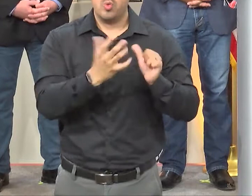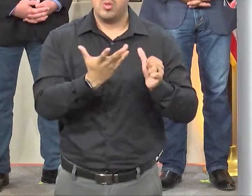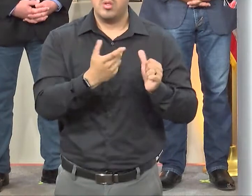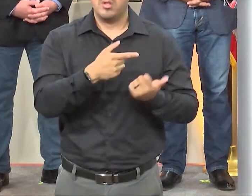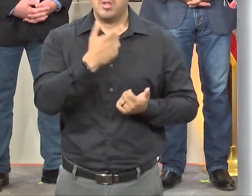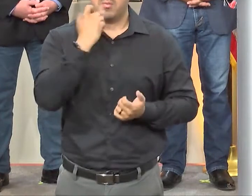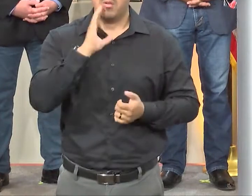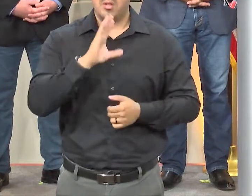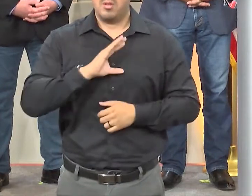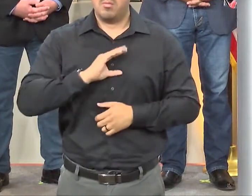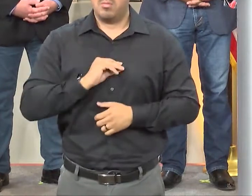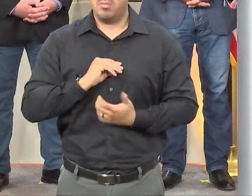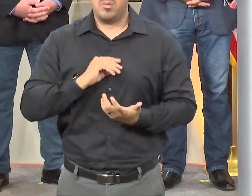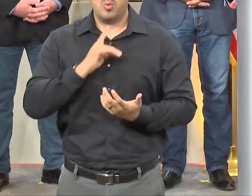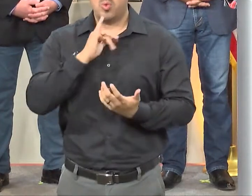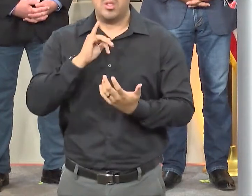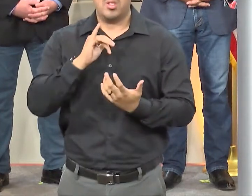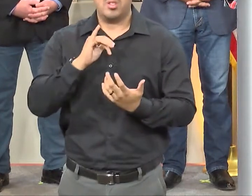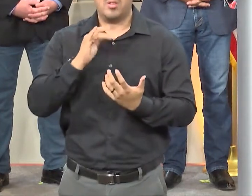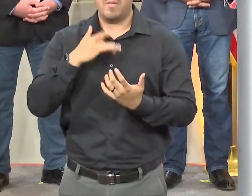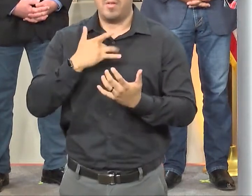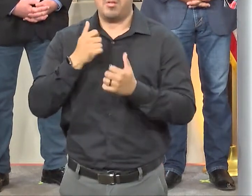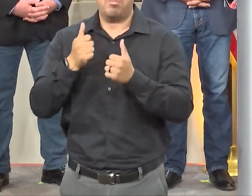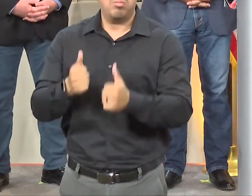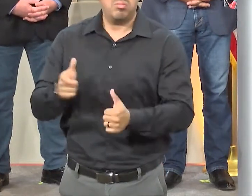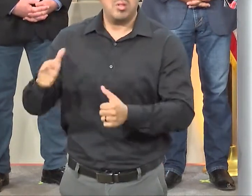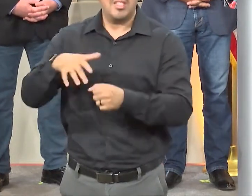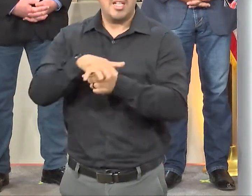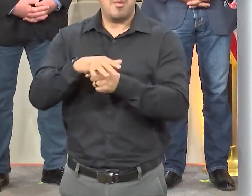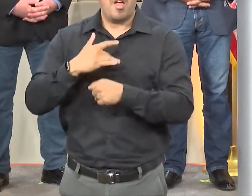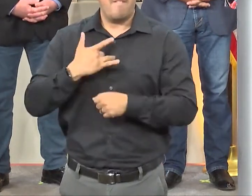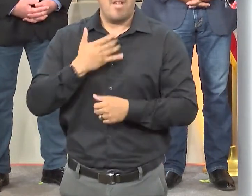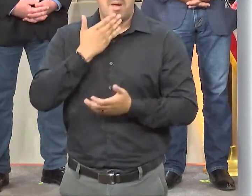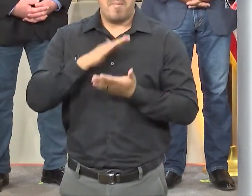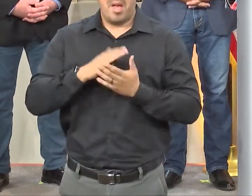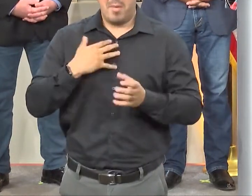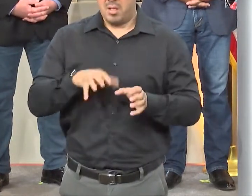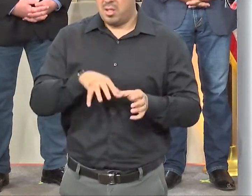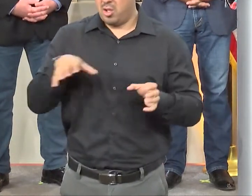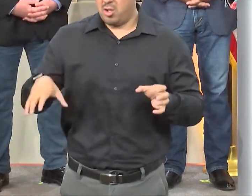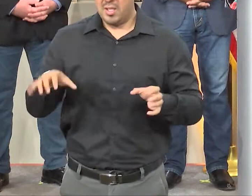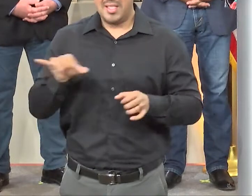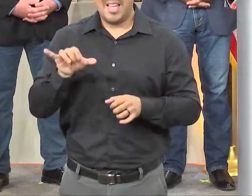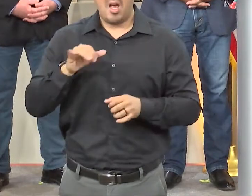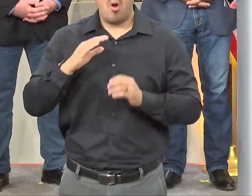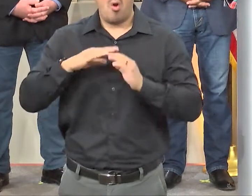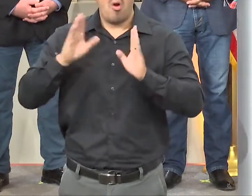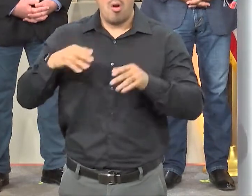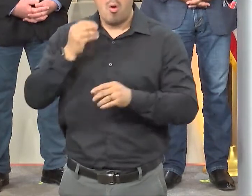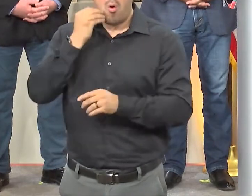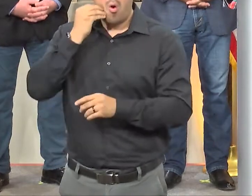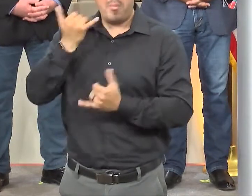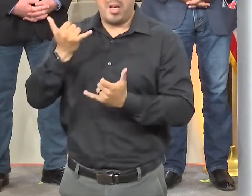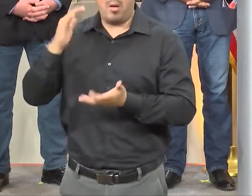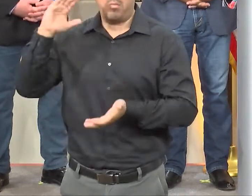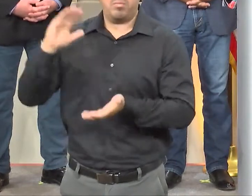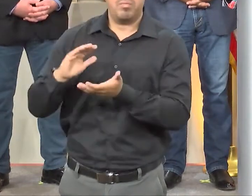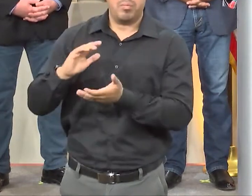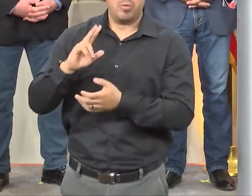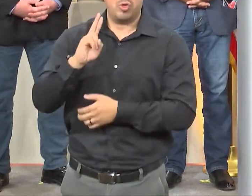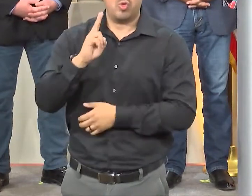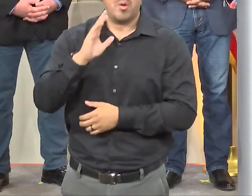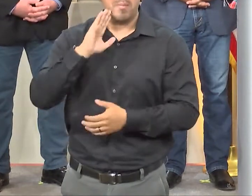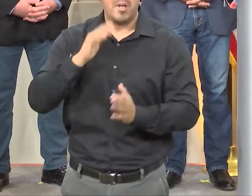to be demeaning to my neighborhood. I will feel very bad if my neighbor had a house like that next to me. And not only that, I didn't